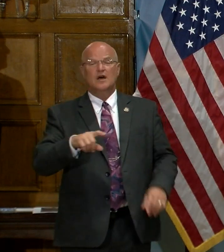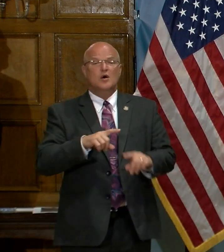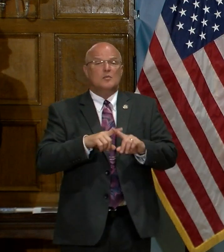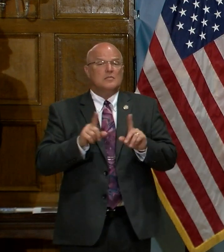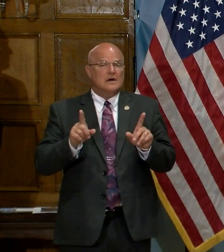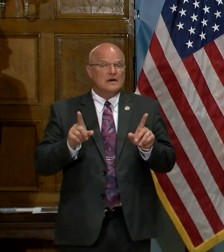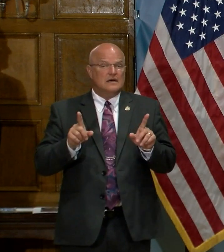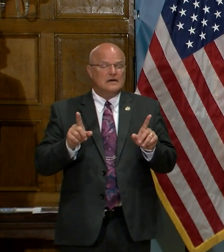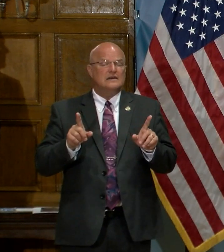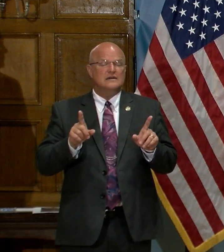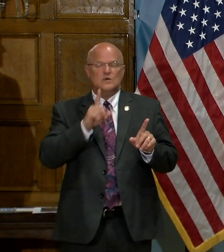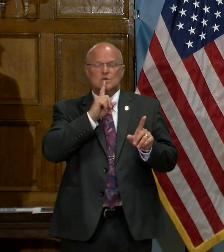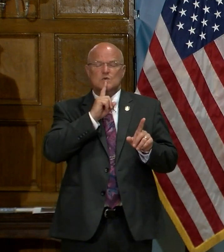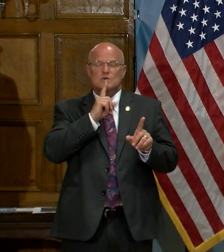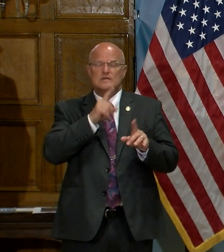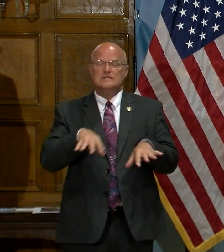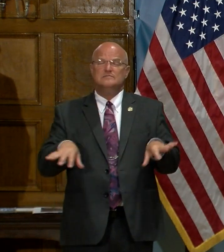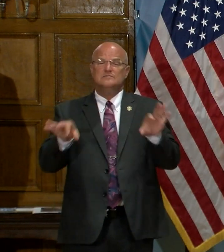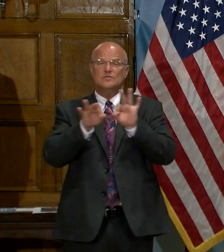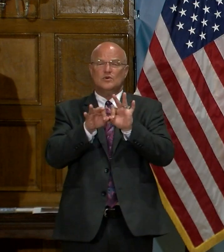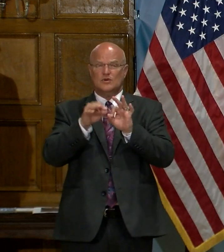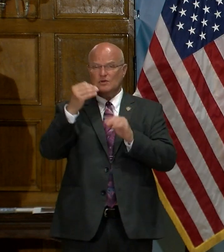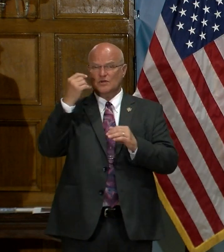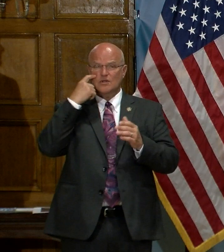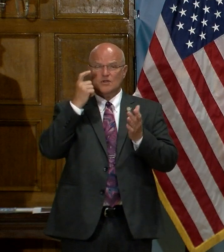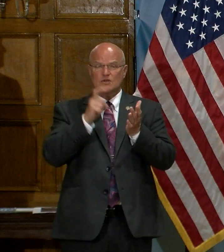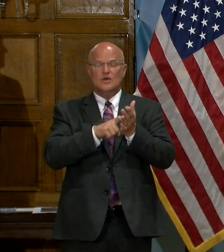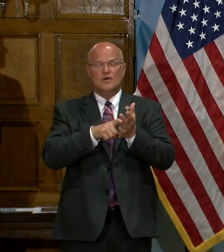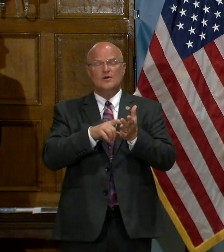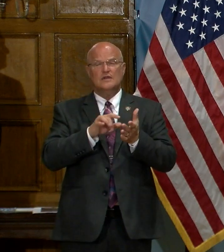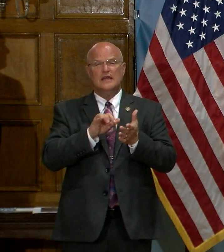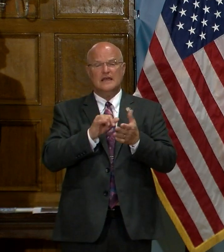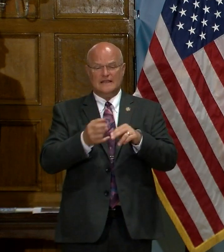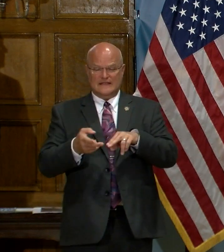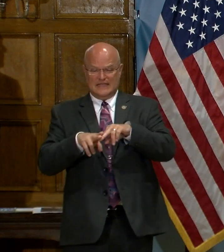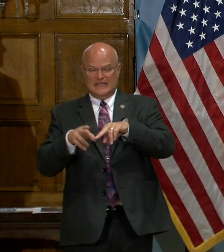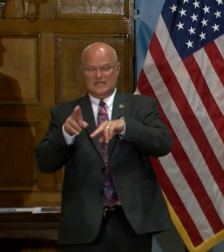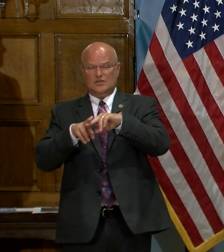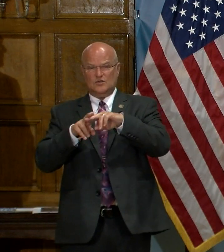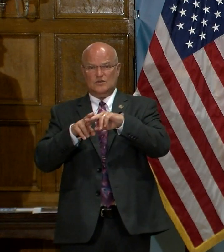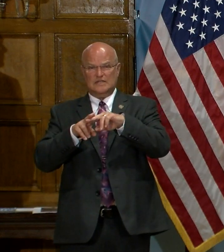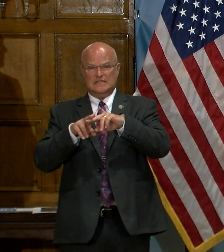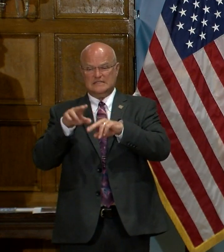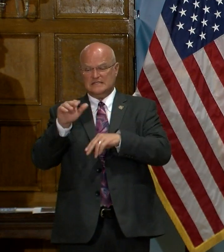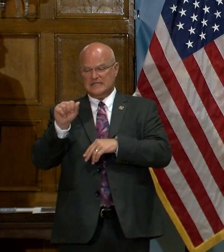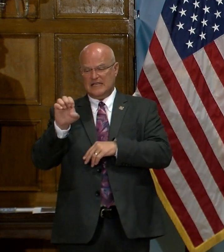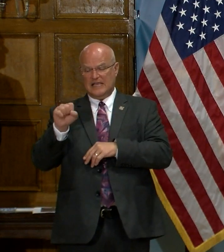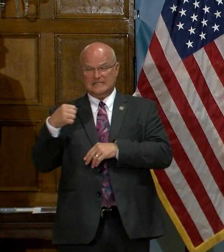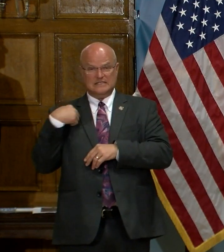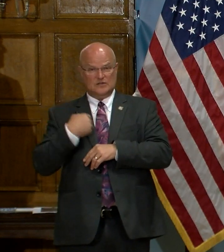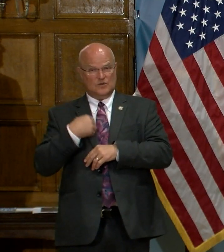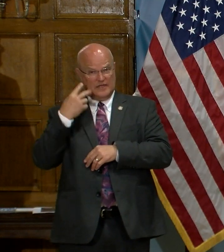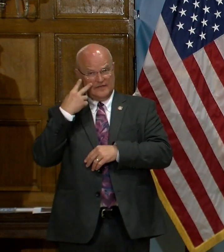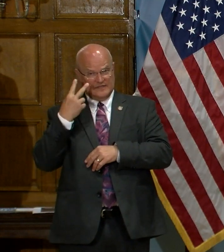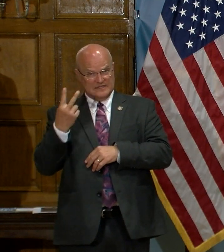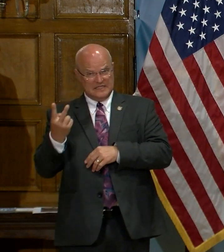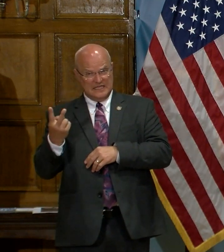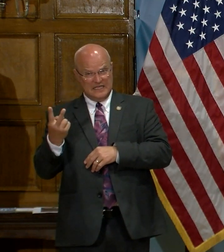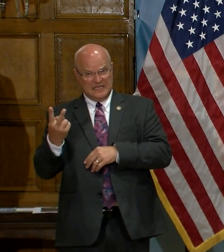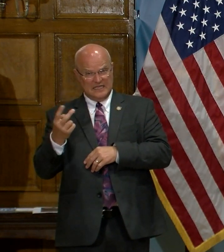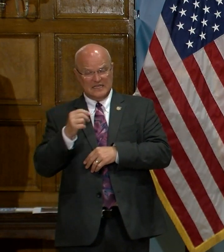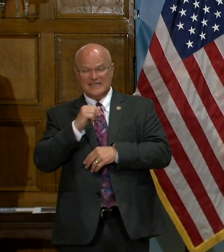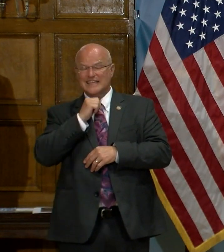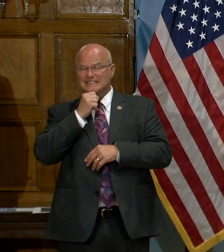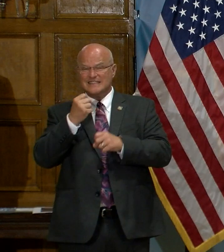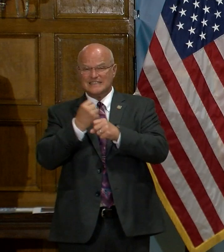I also think it's really important here to note that the increase in cases that we've seen is